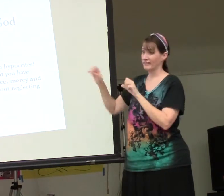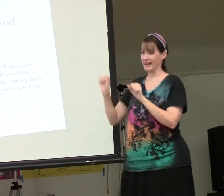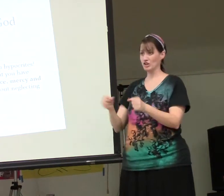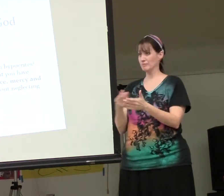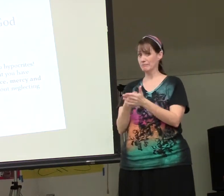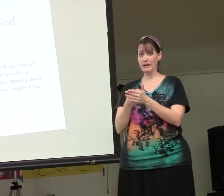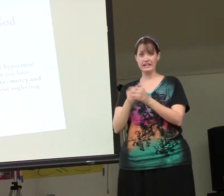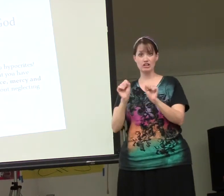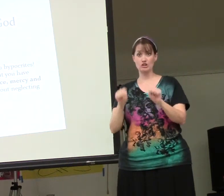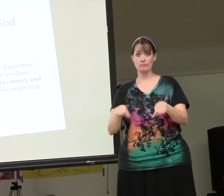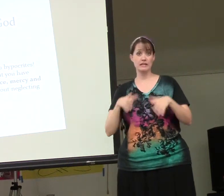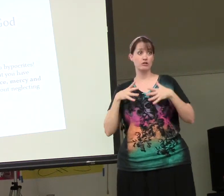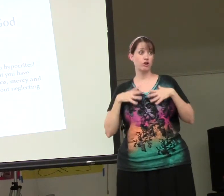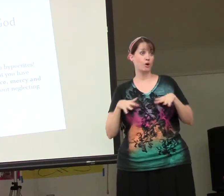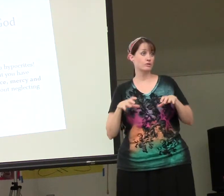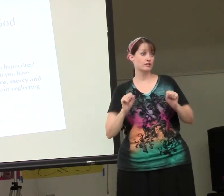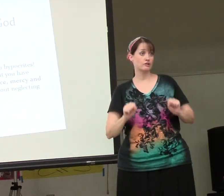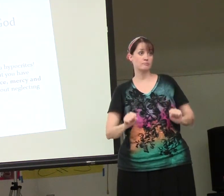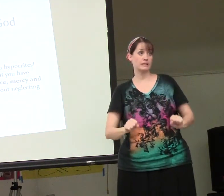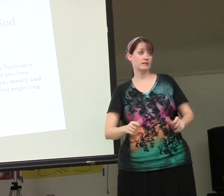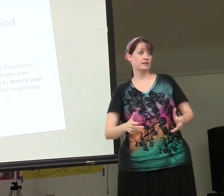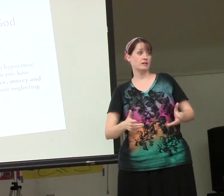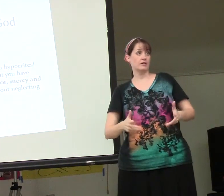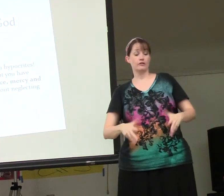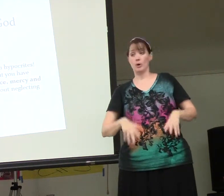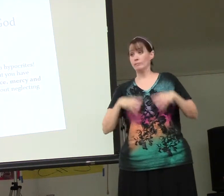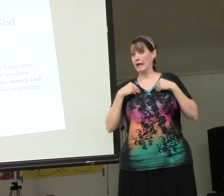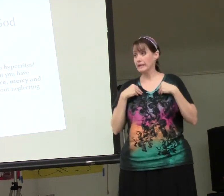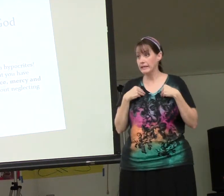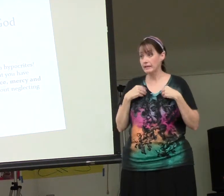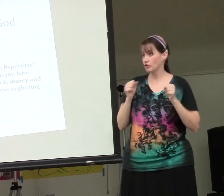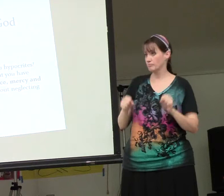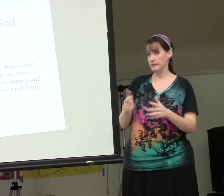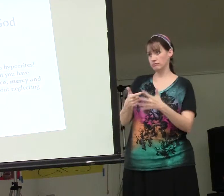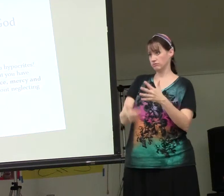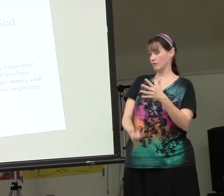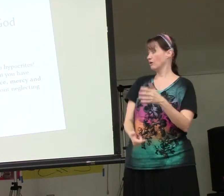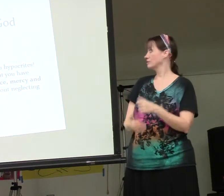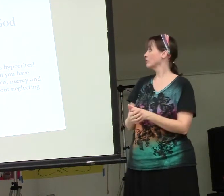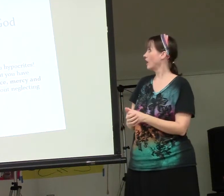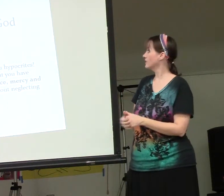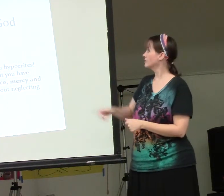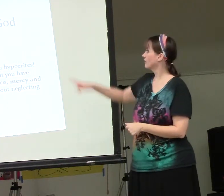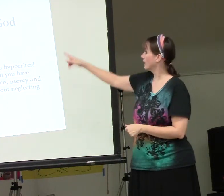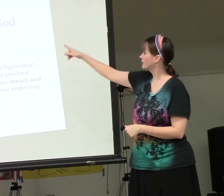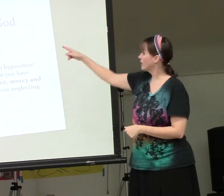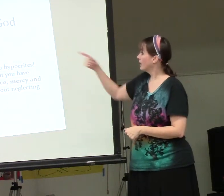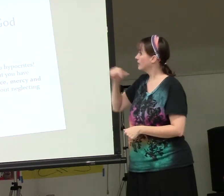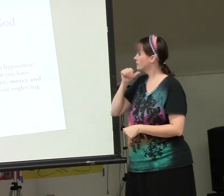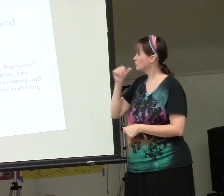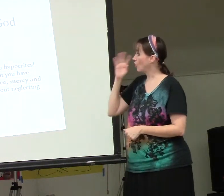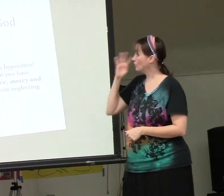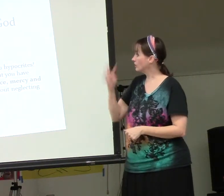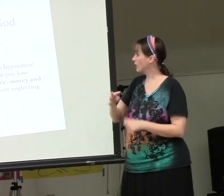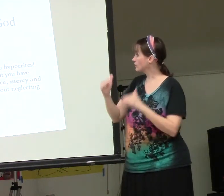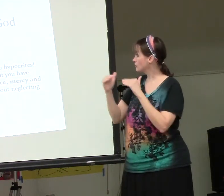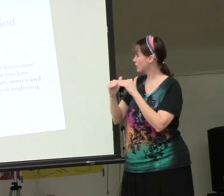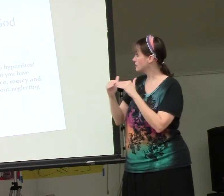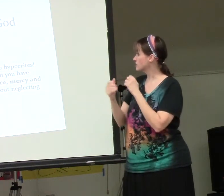That could be money. It could be clothes. It could be, you know, a blanket. It could be all different kinds of things. He says, don't neglect justice and